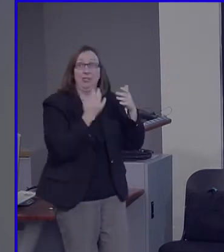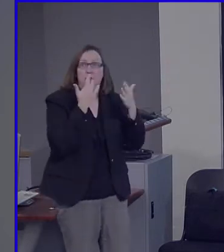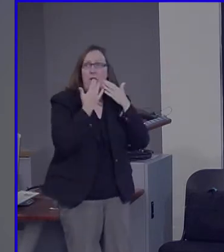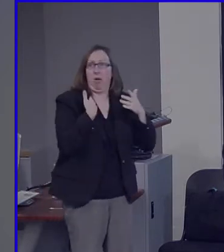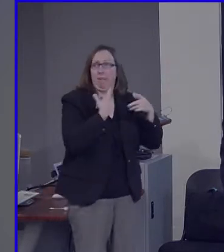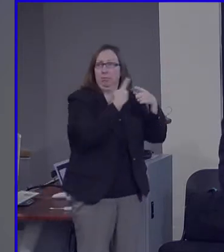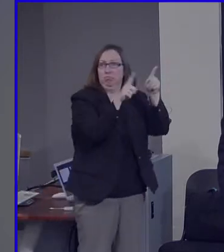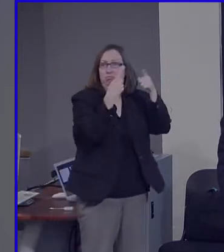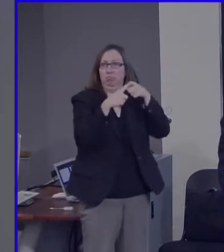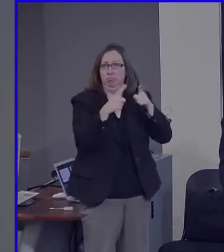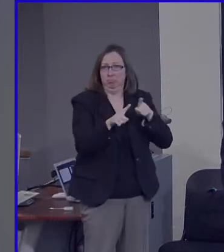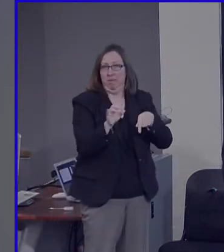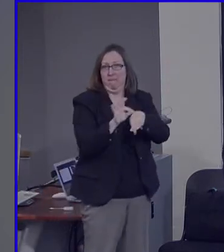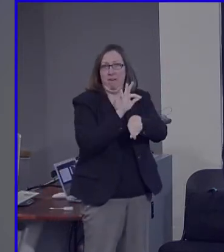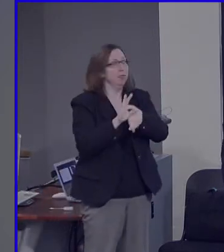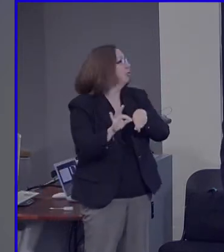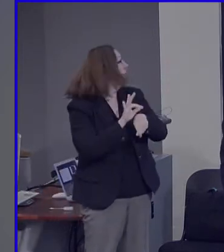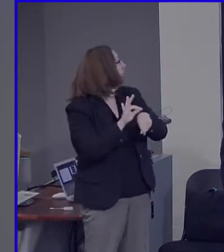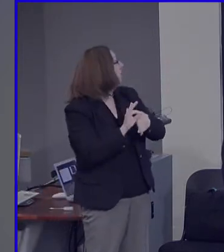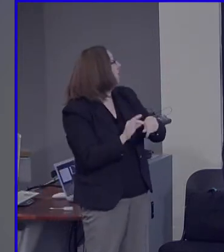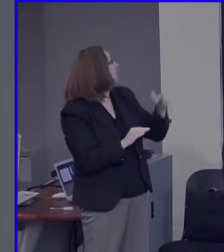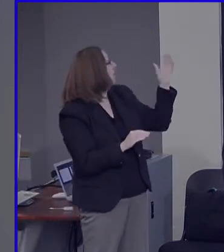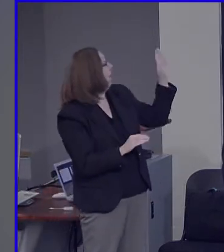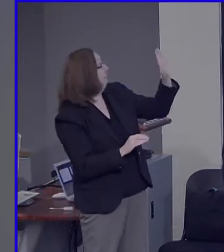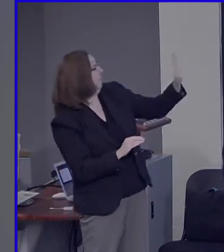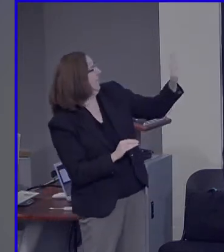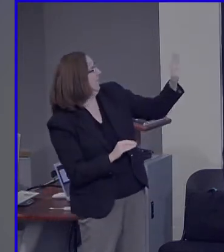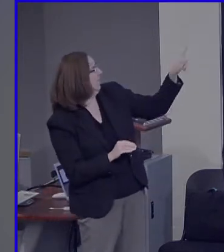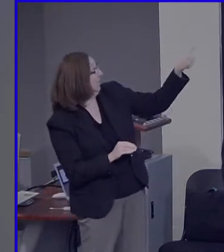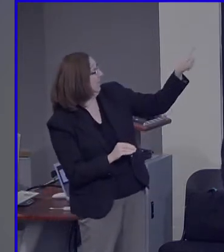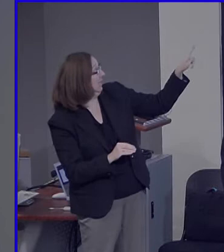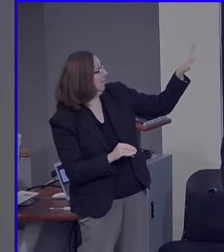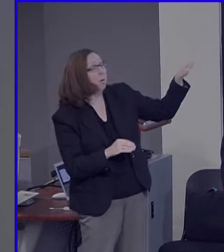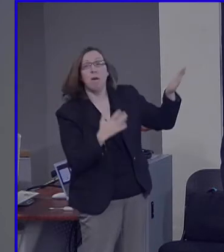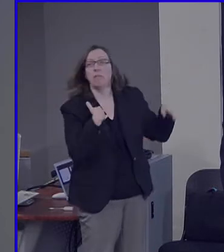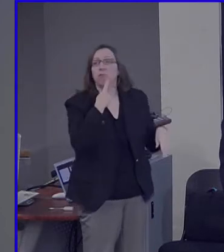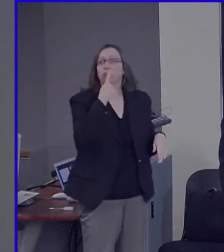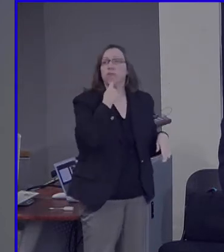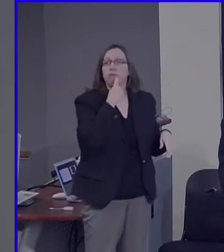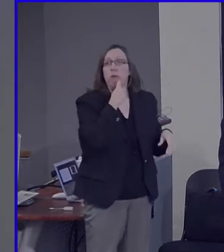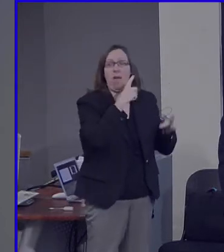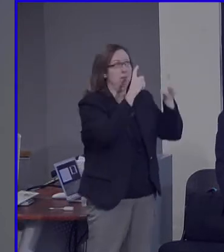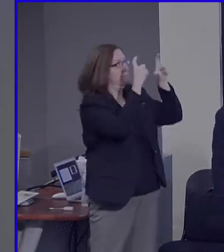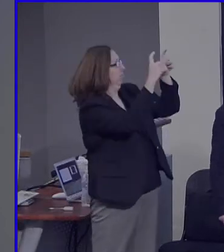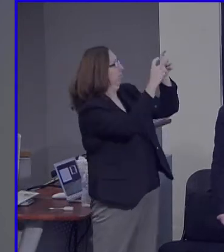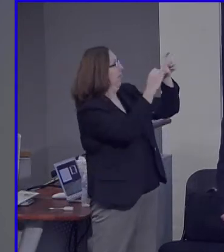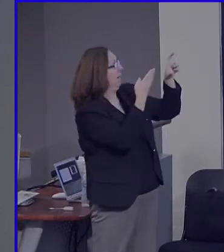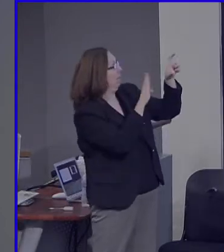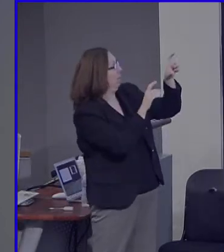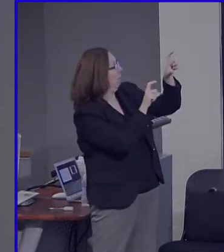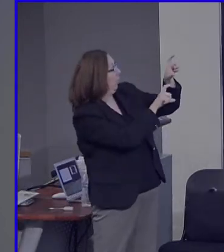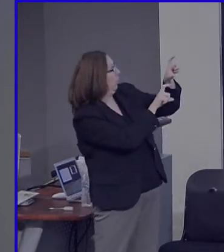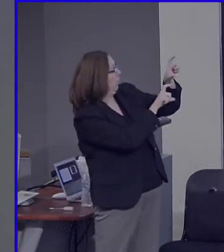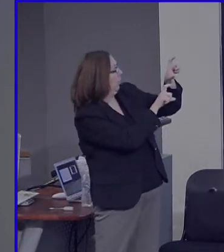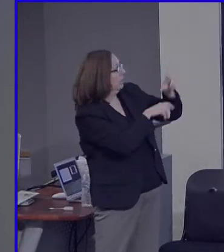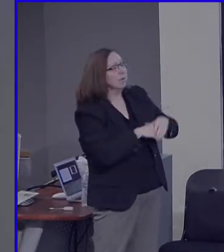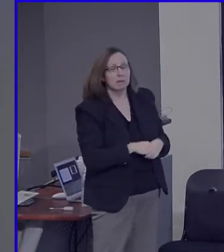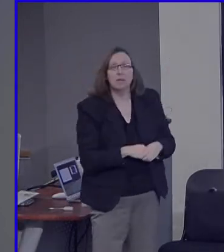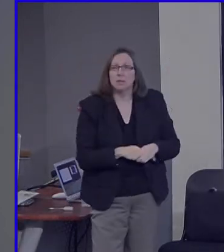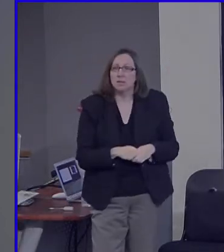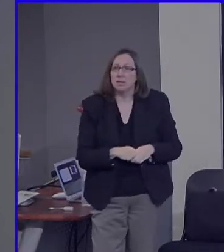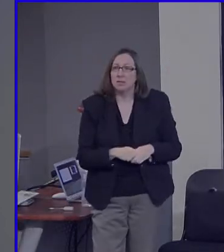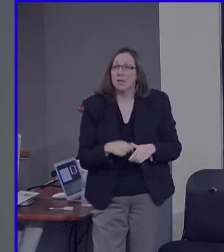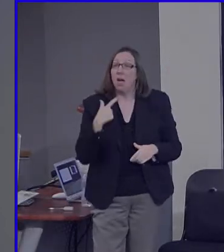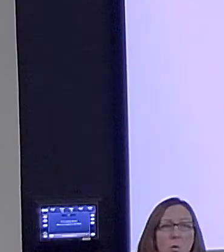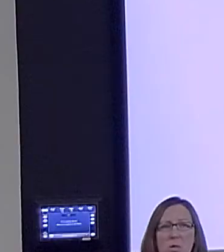look in B. In B, you have two big areas. One is red and one is blue. I will show you what happens when